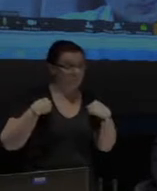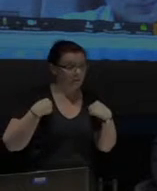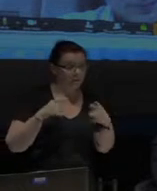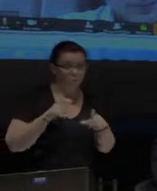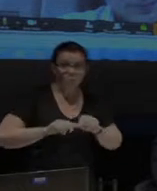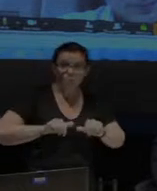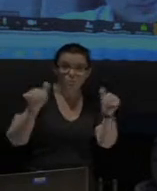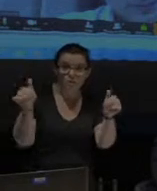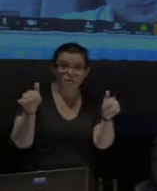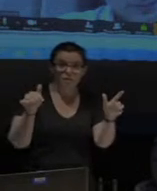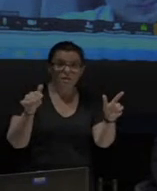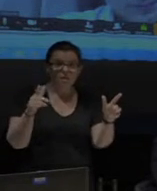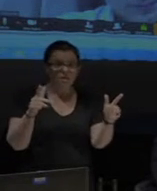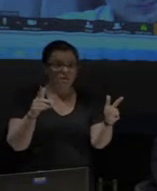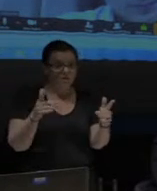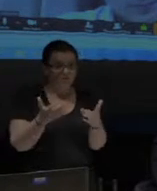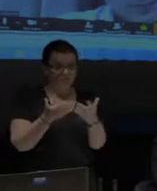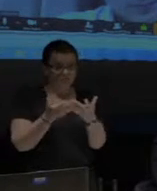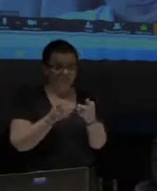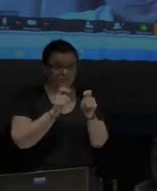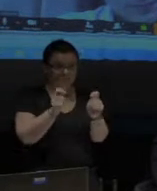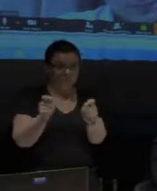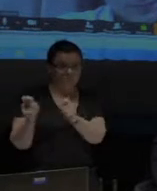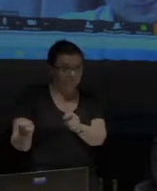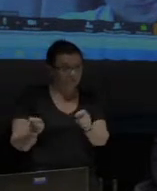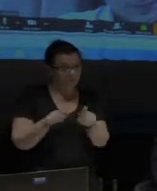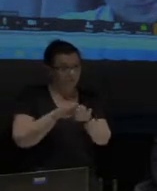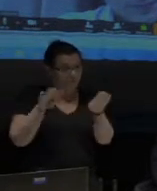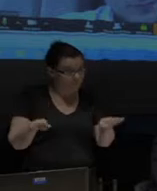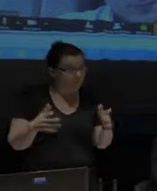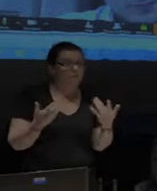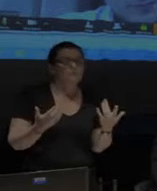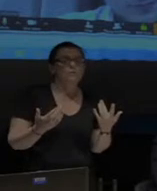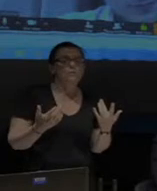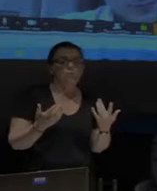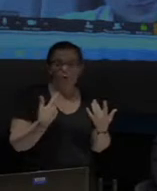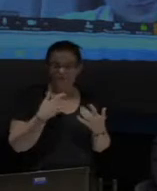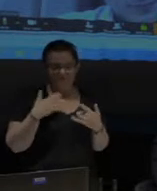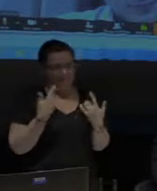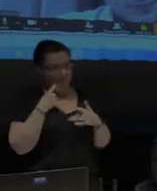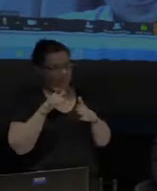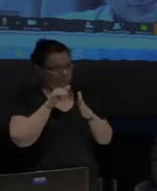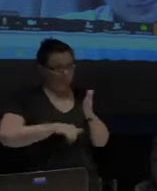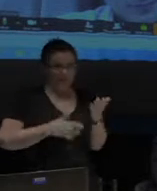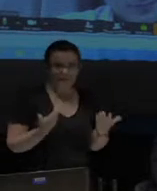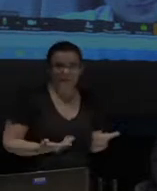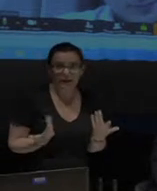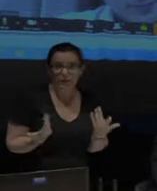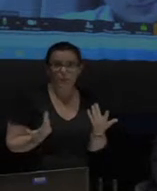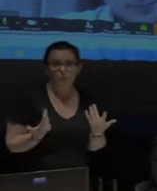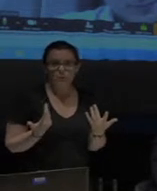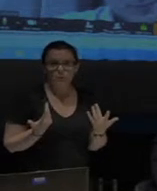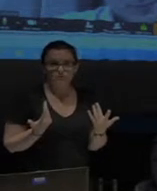well? Are we really only at the beginning? Where do you think we are in terms of, and we'll